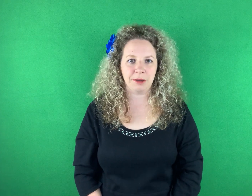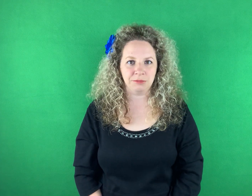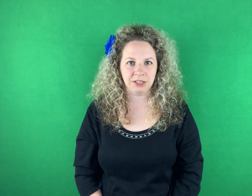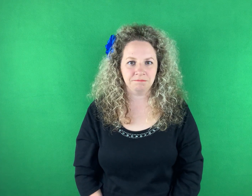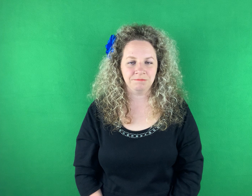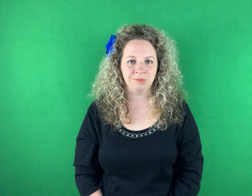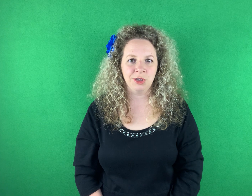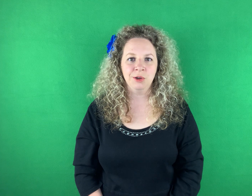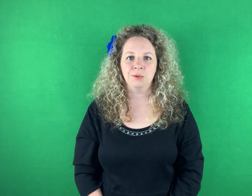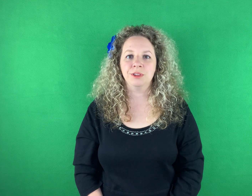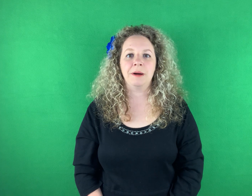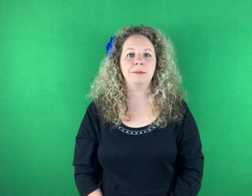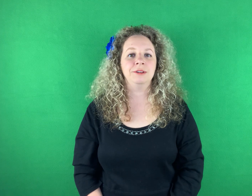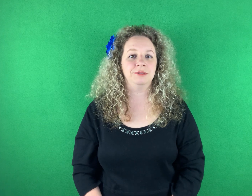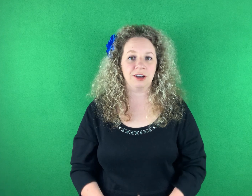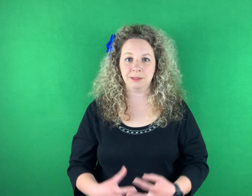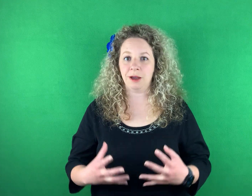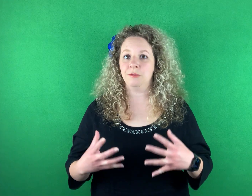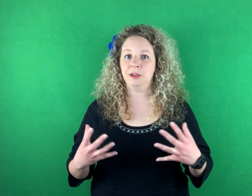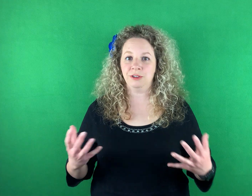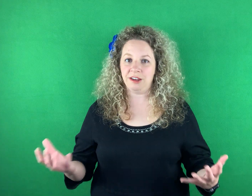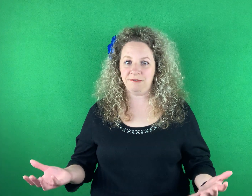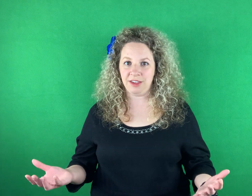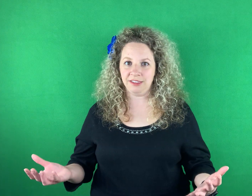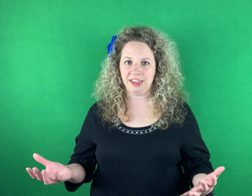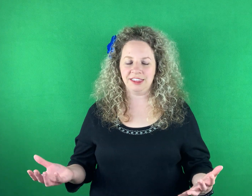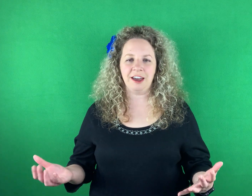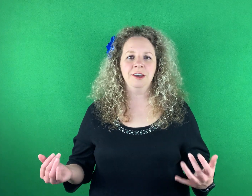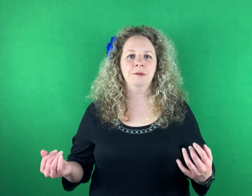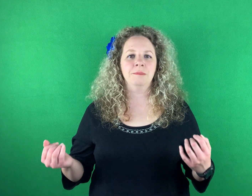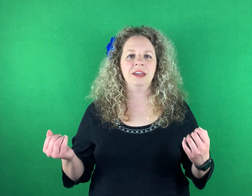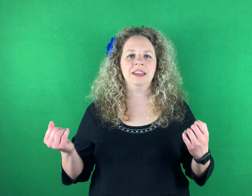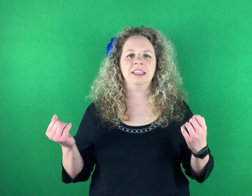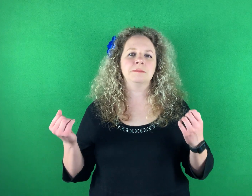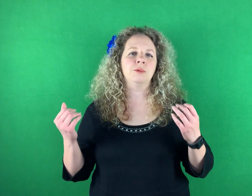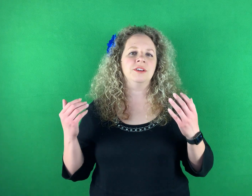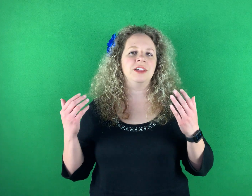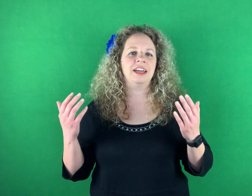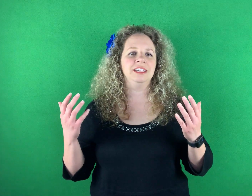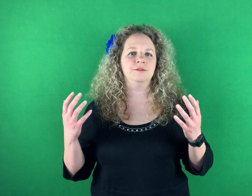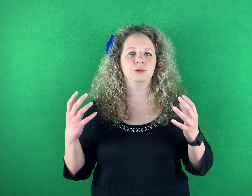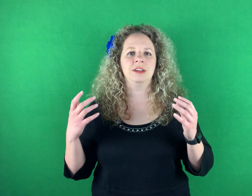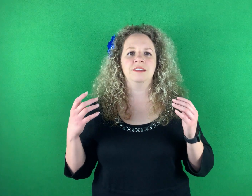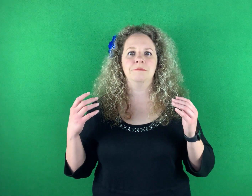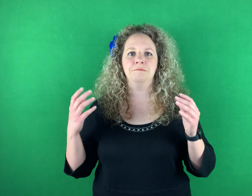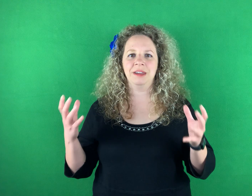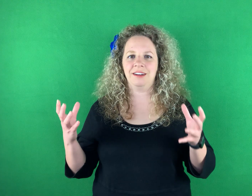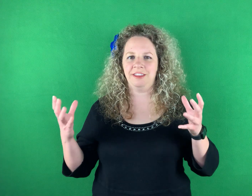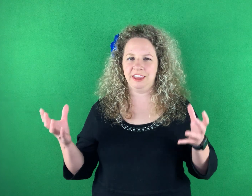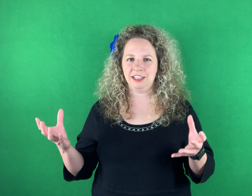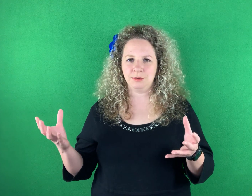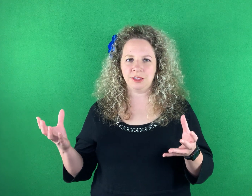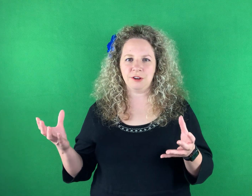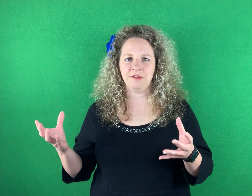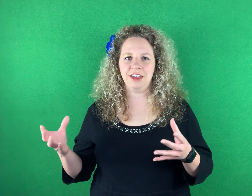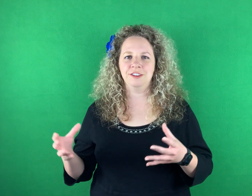mountain? Well, the Bible talks about we could have faith like that, but it's more of the idea of doing big things with our faith,